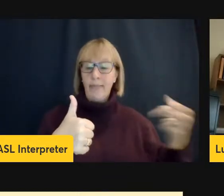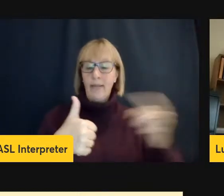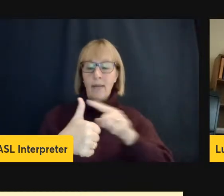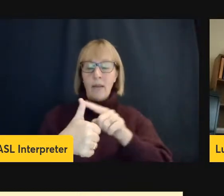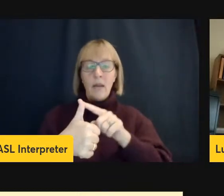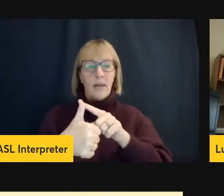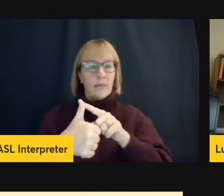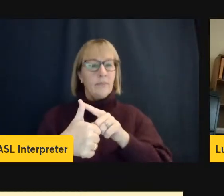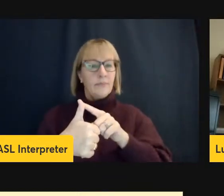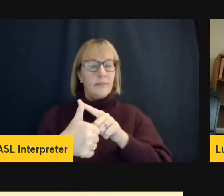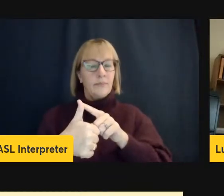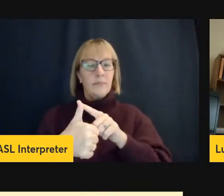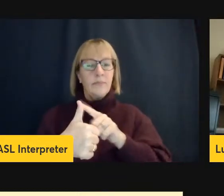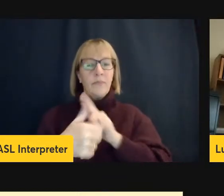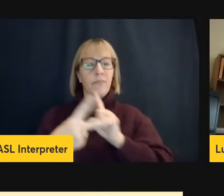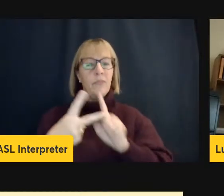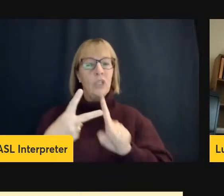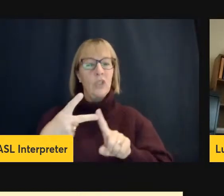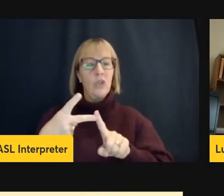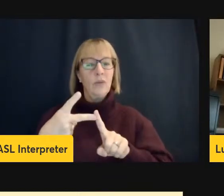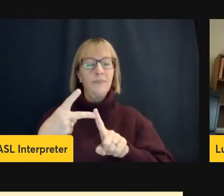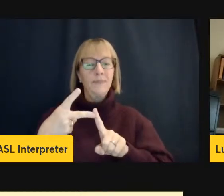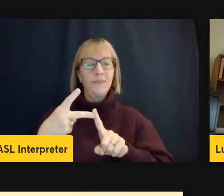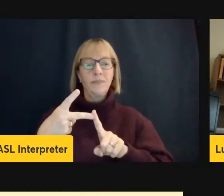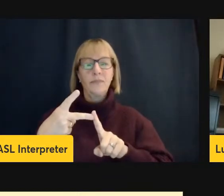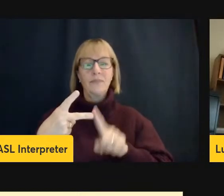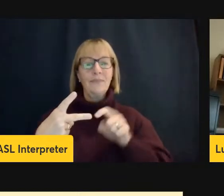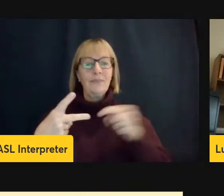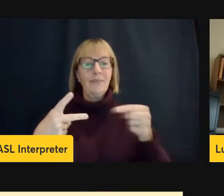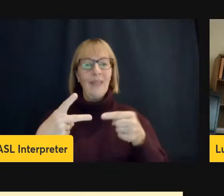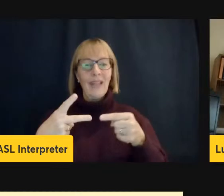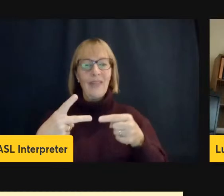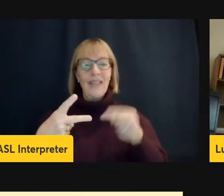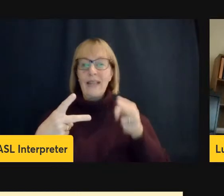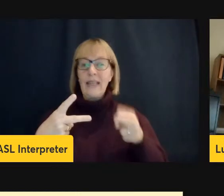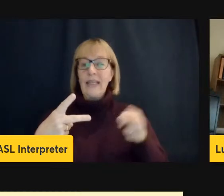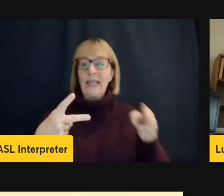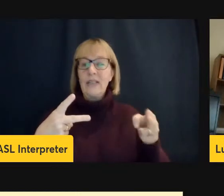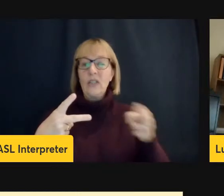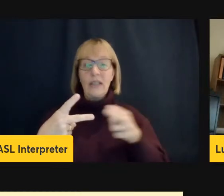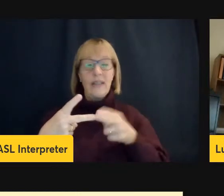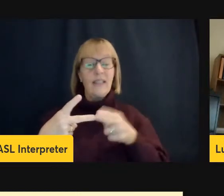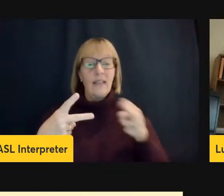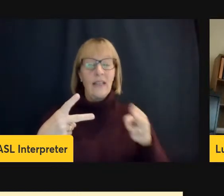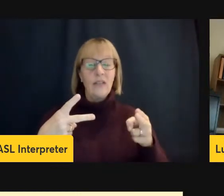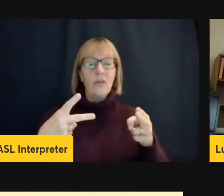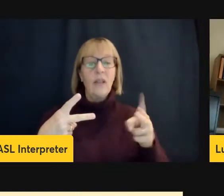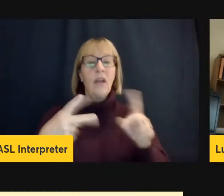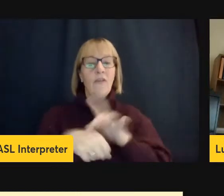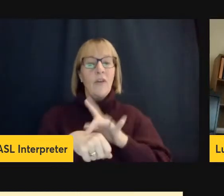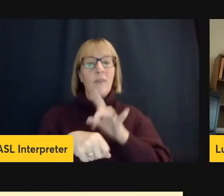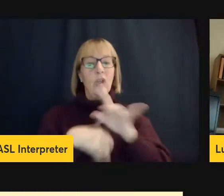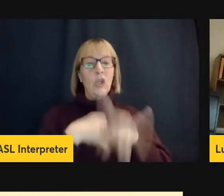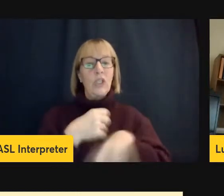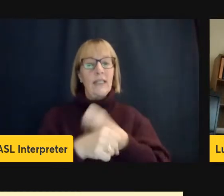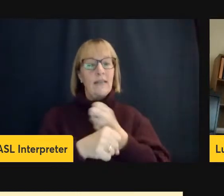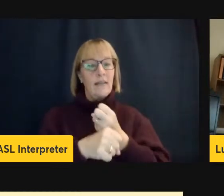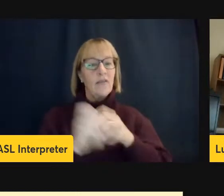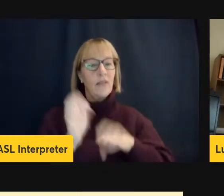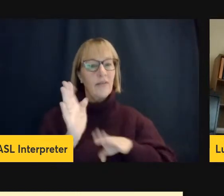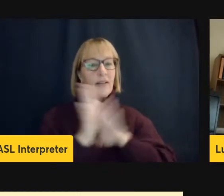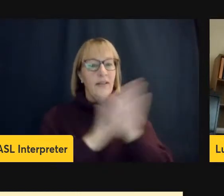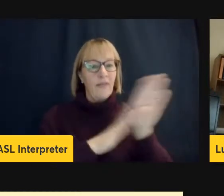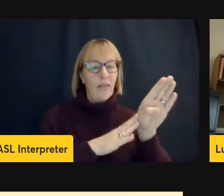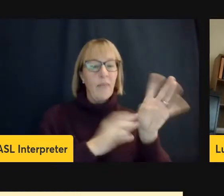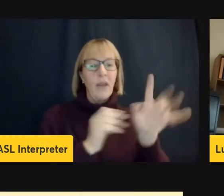development, and number two, that this history is bound up from the earliest years of its development